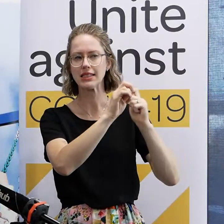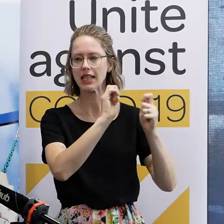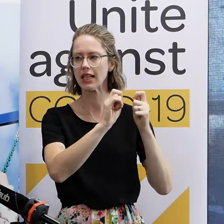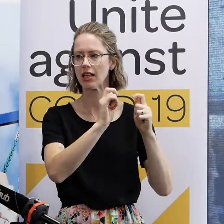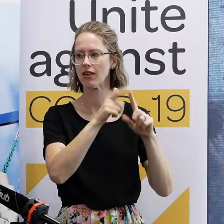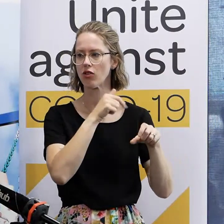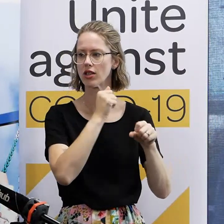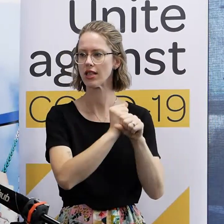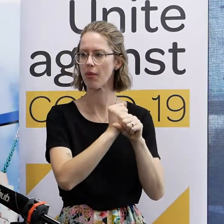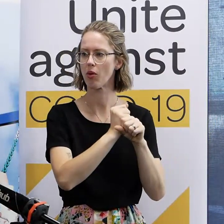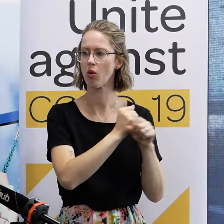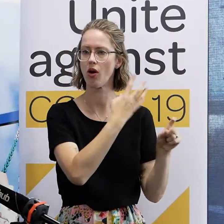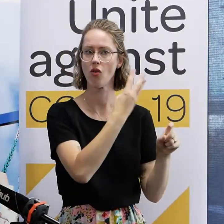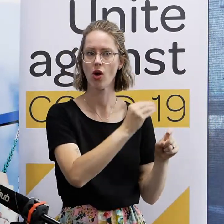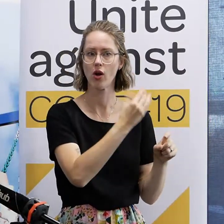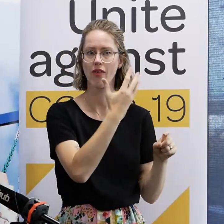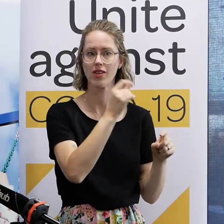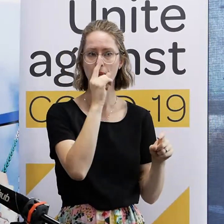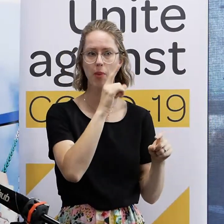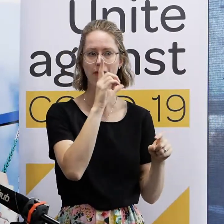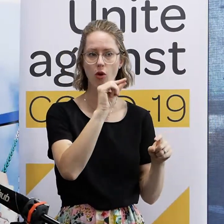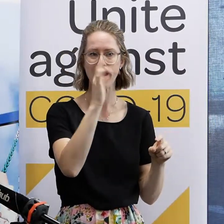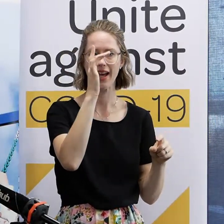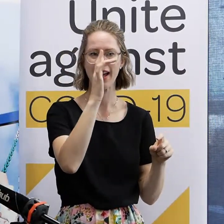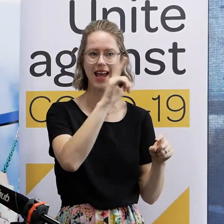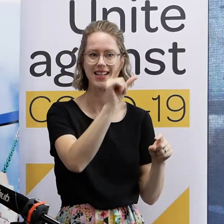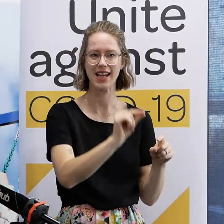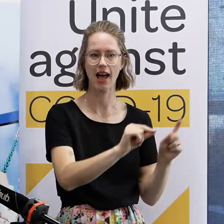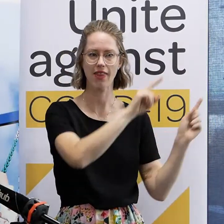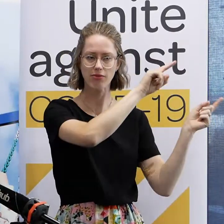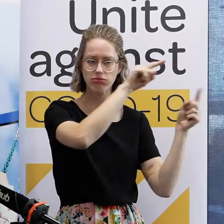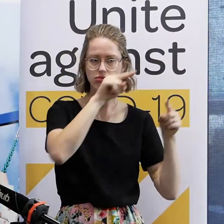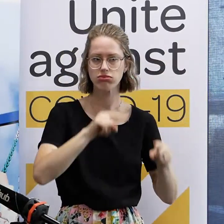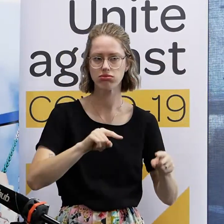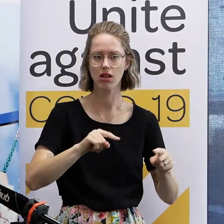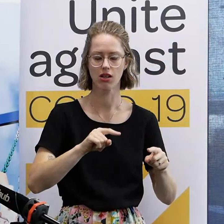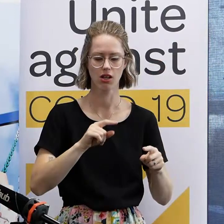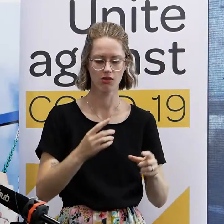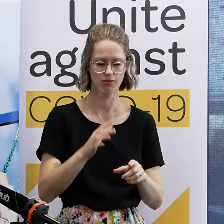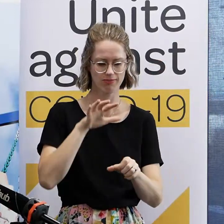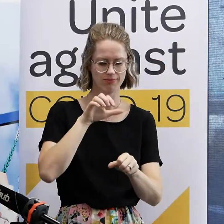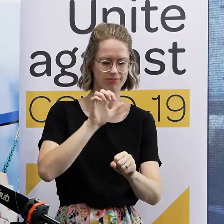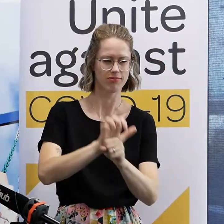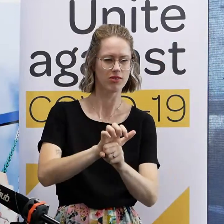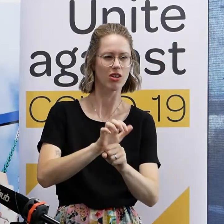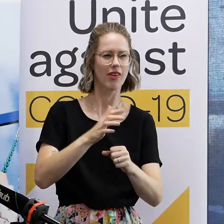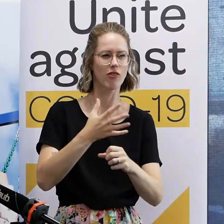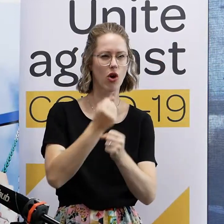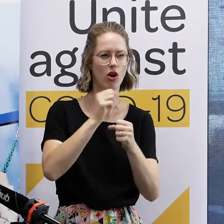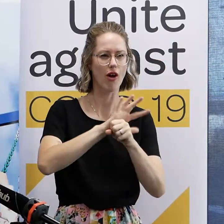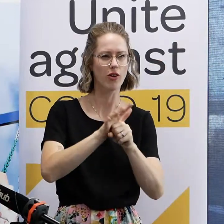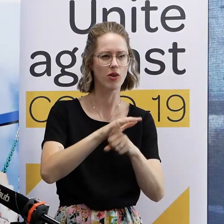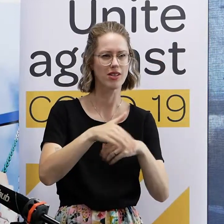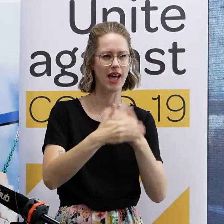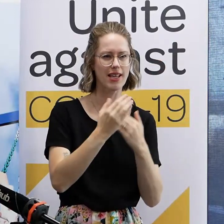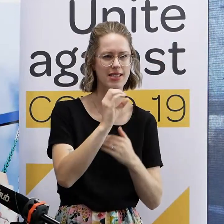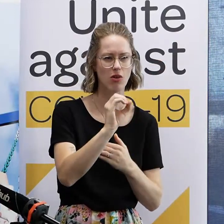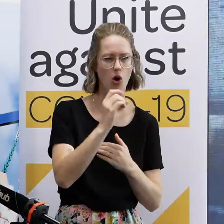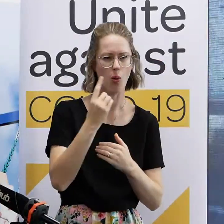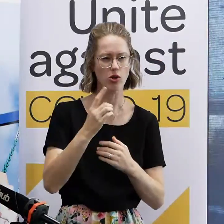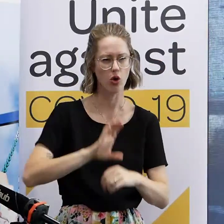about 40 to 50 people that have come back from India that have tested positive on day 1. Are you confident with their pre-departure testing